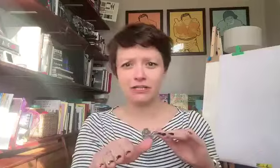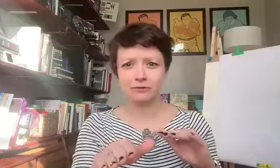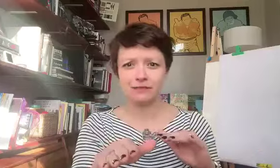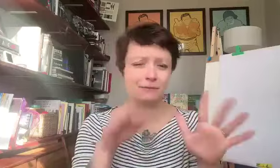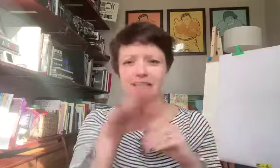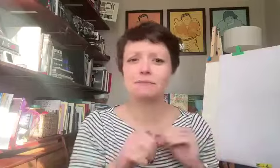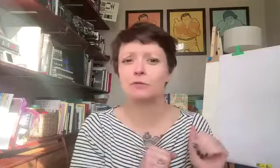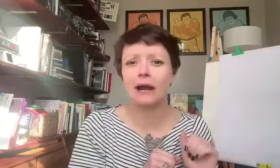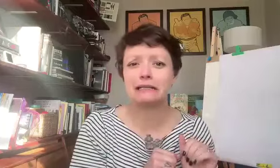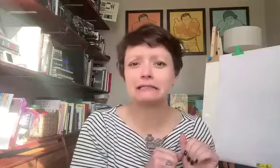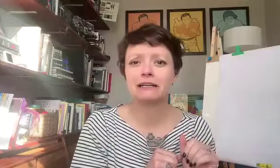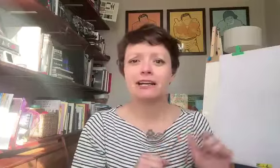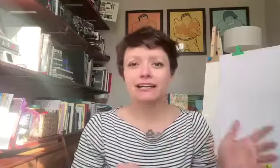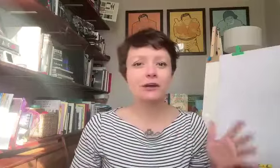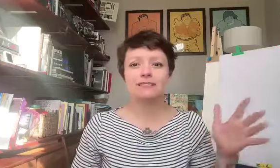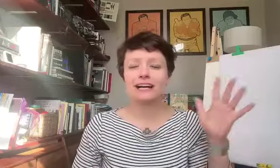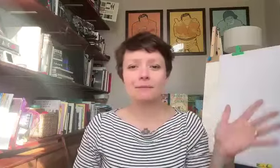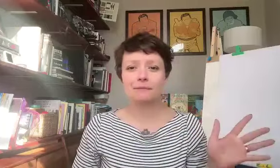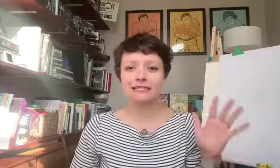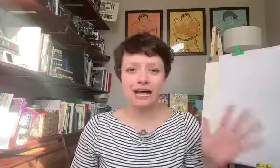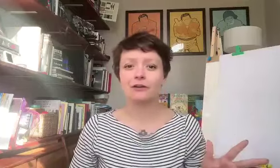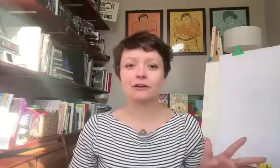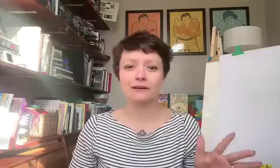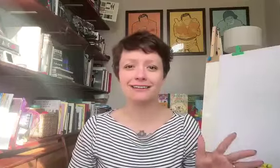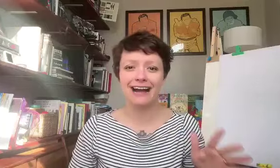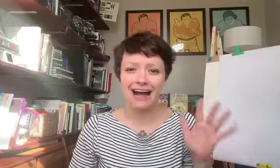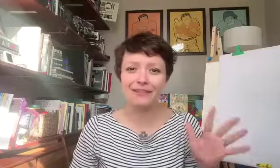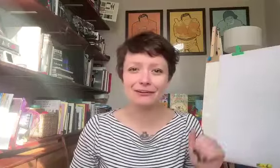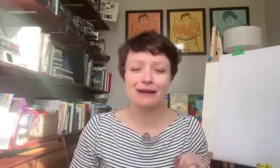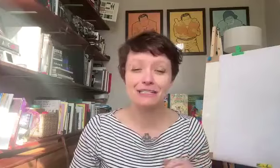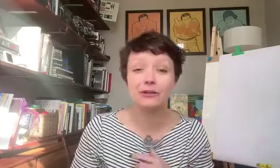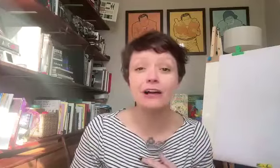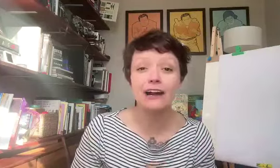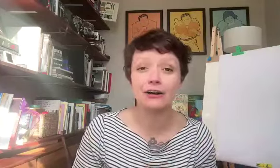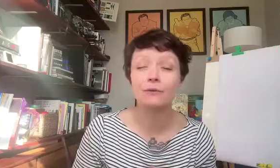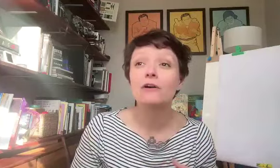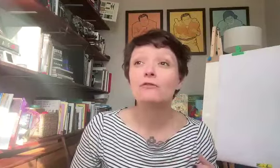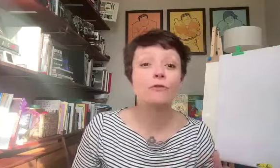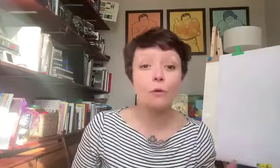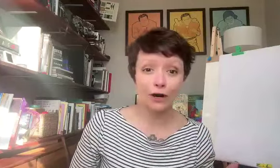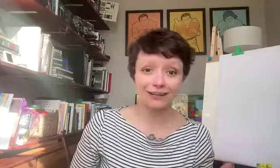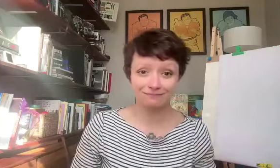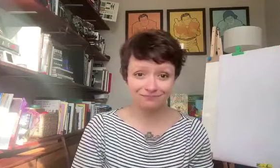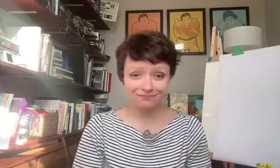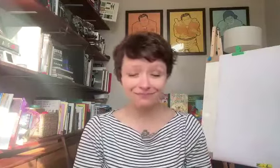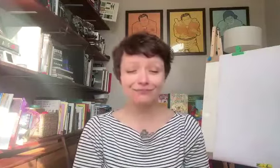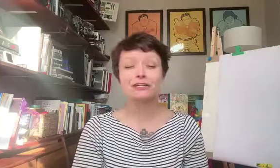visual, Miss Kimberly, that'd be great. Like, no one's going to come up and tell you how they learn best when they're, I don't know, 4.